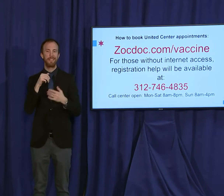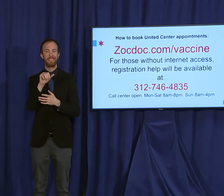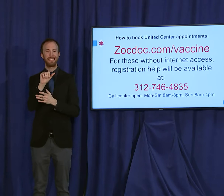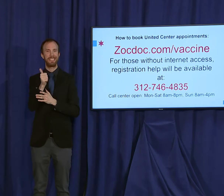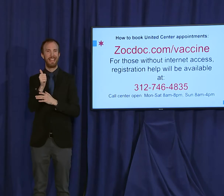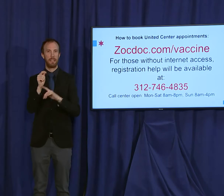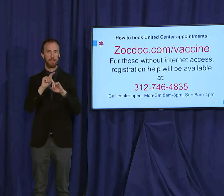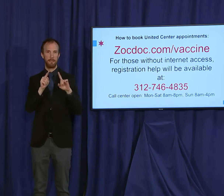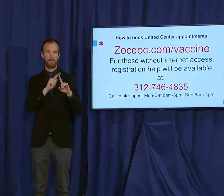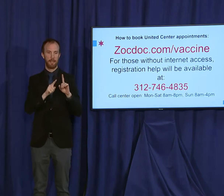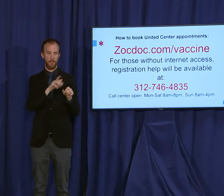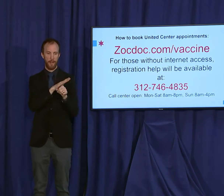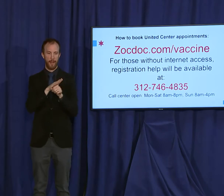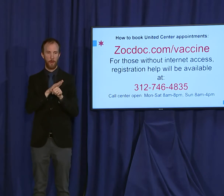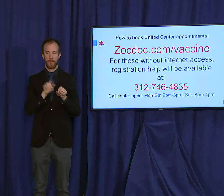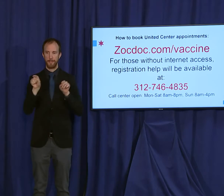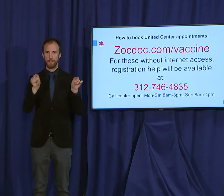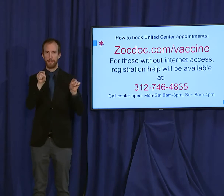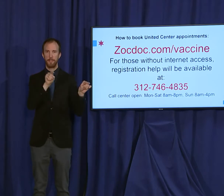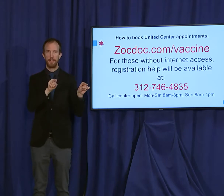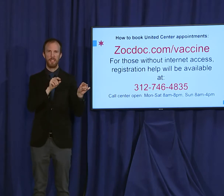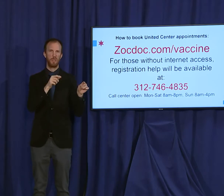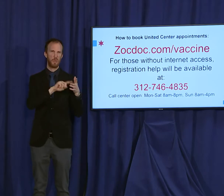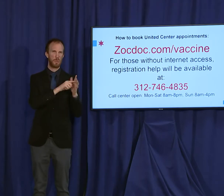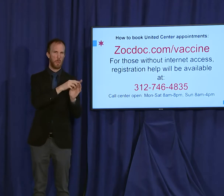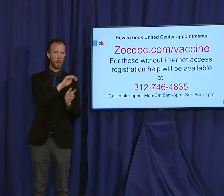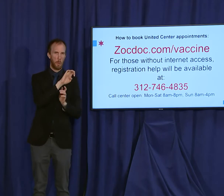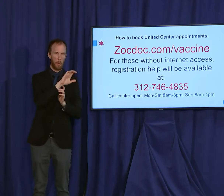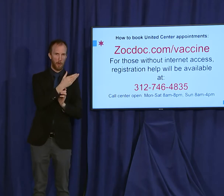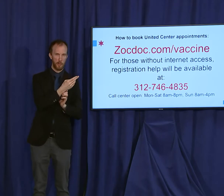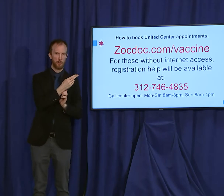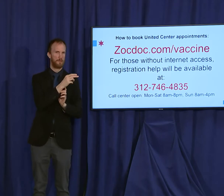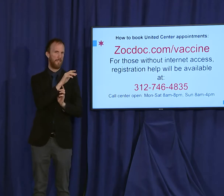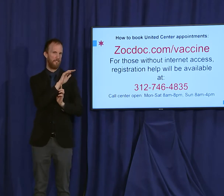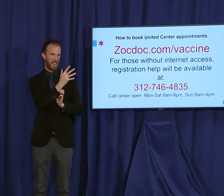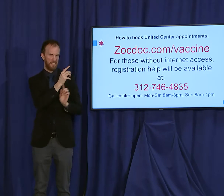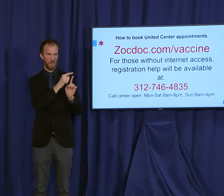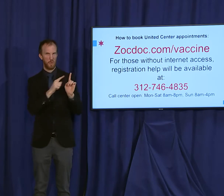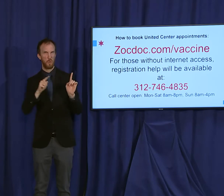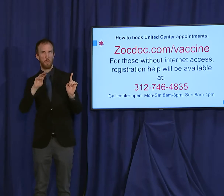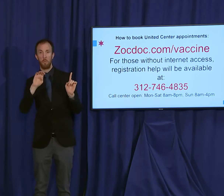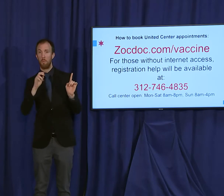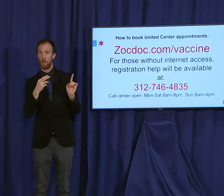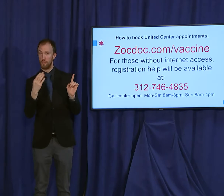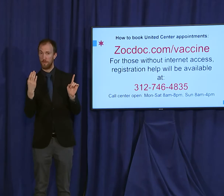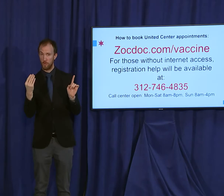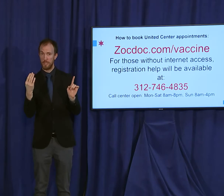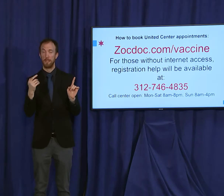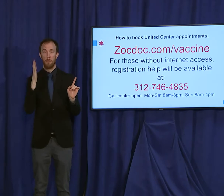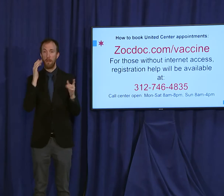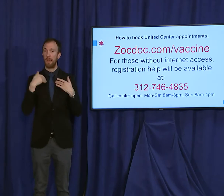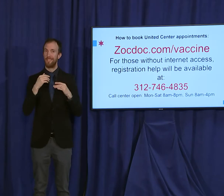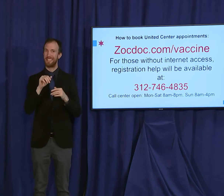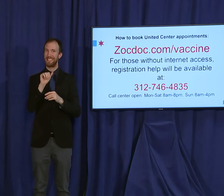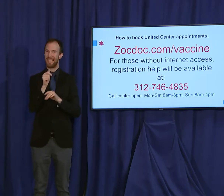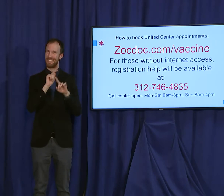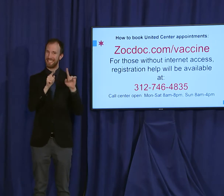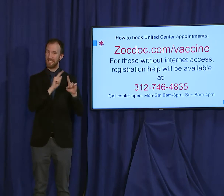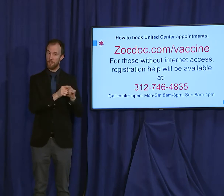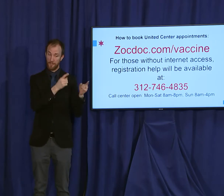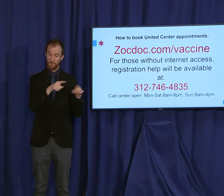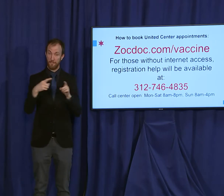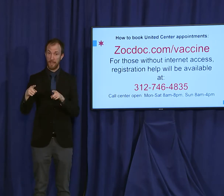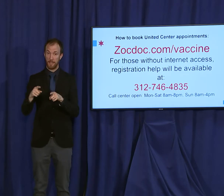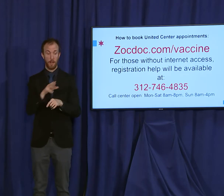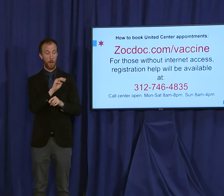March 14th, which we will provide further details on in the coming days. And starting March 4th, the city will also